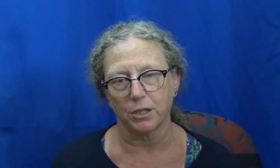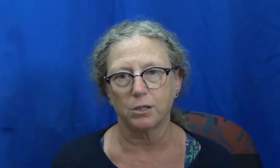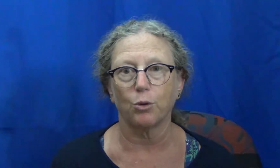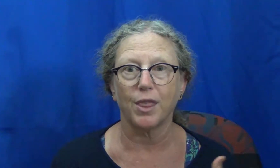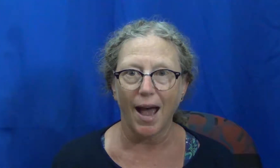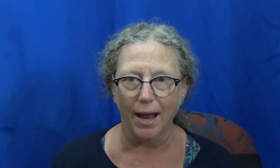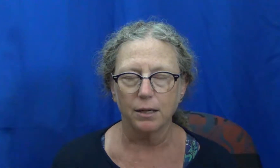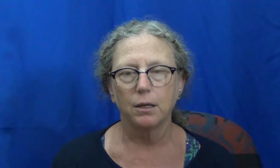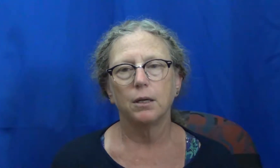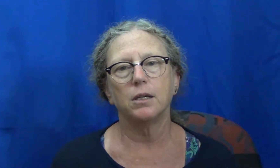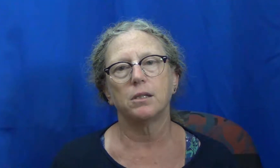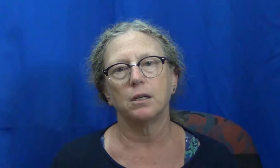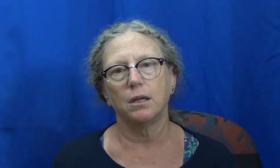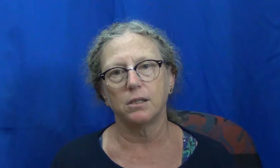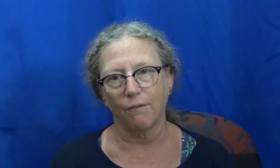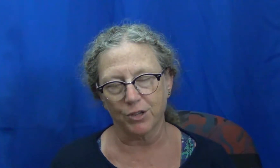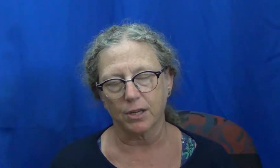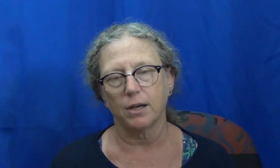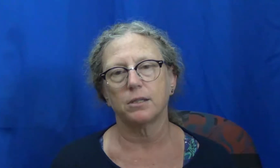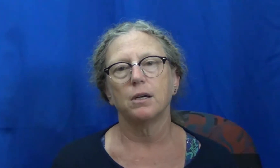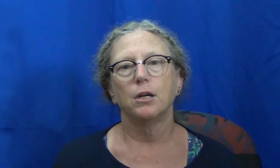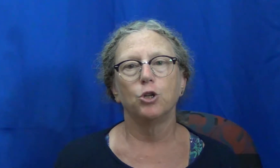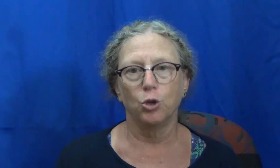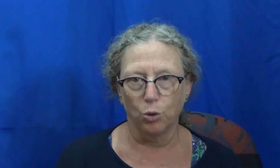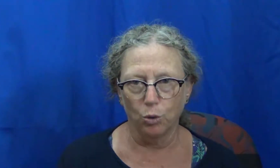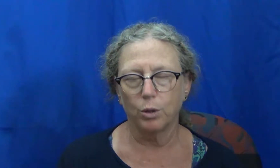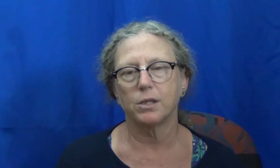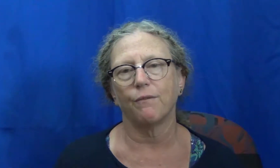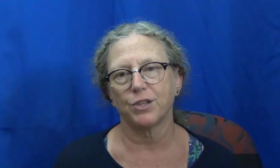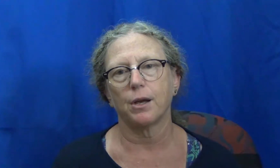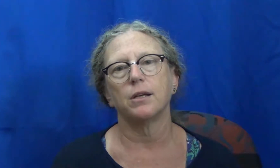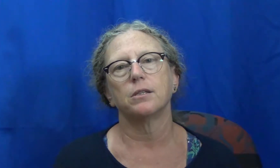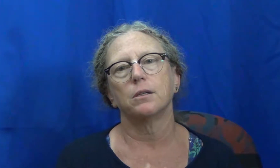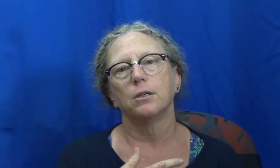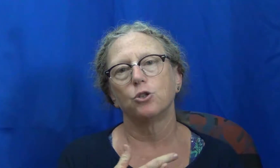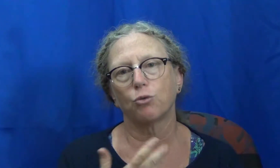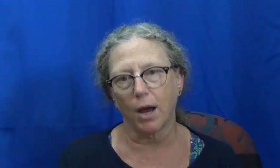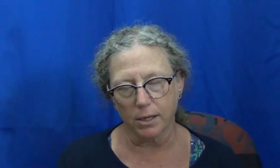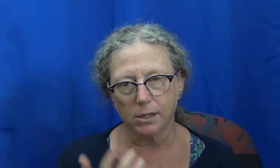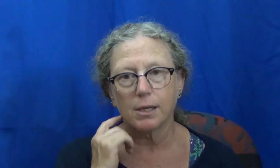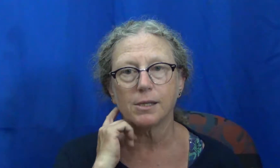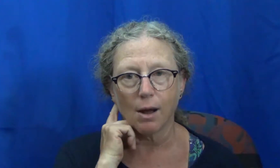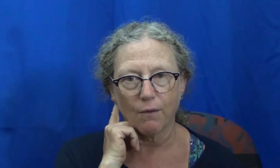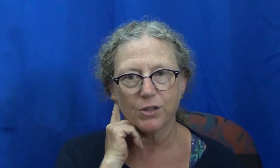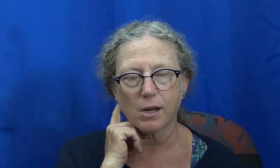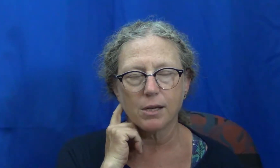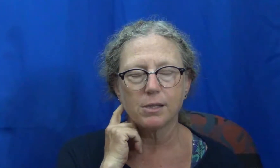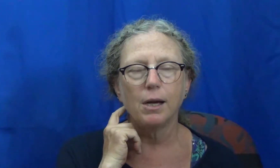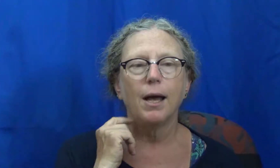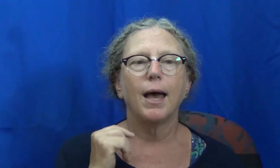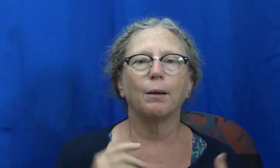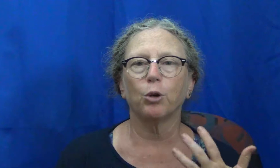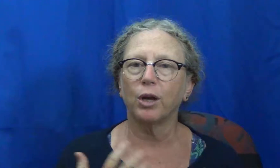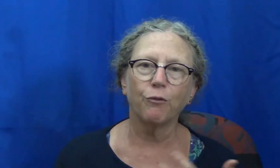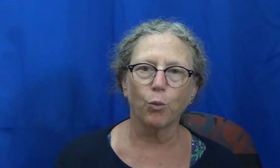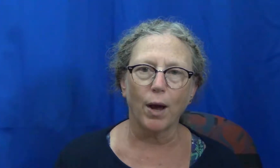So that is emphasized. New is emphasized. Dress is now emphasized. And I'm looking for